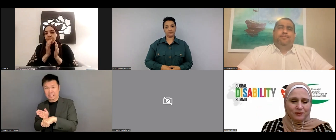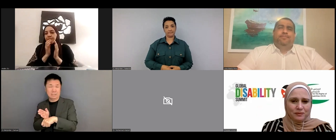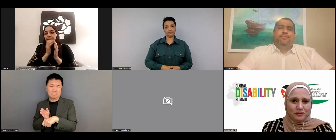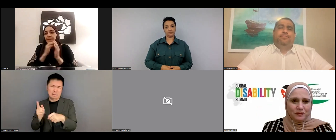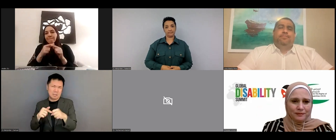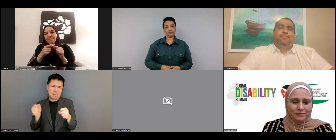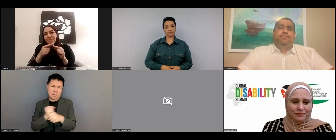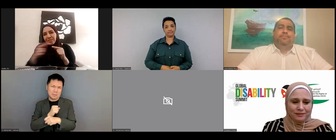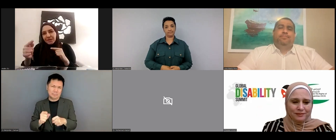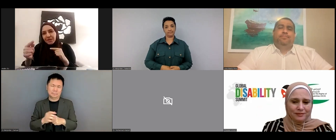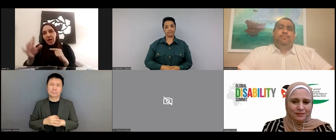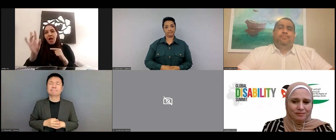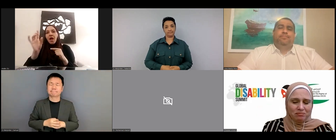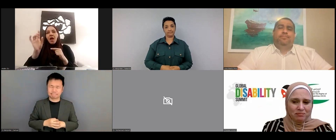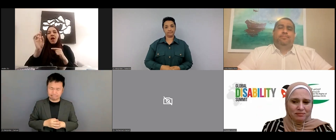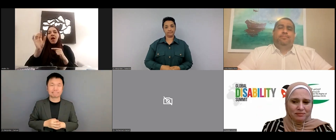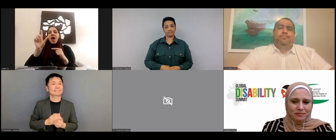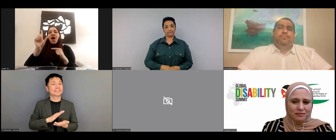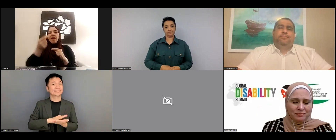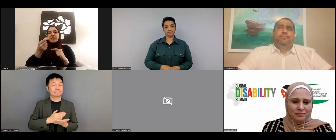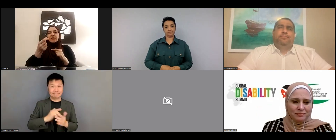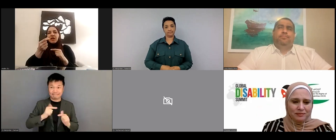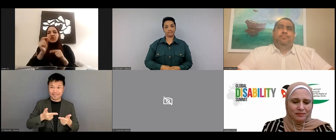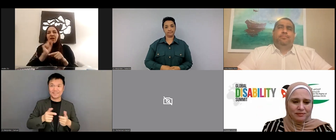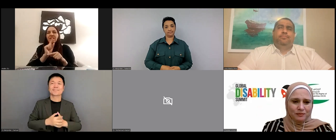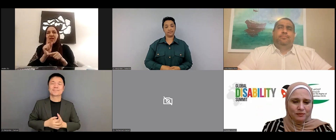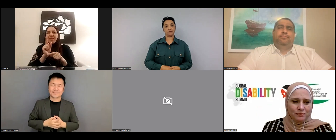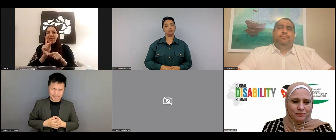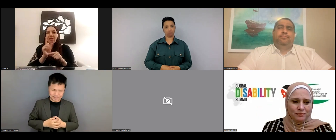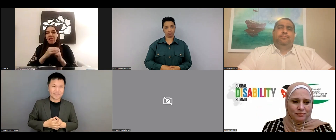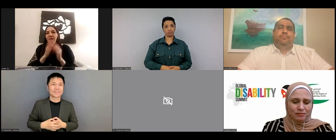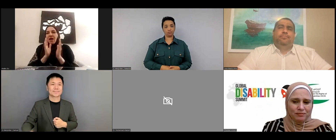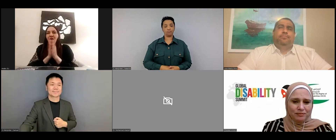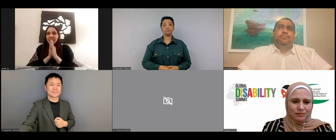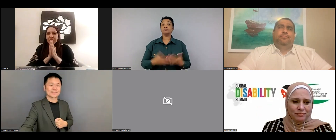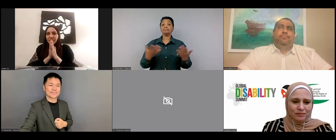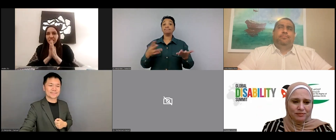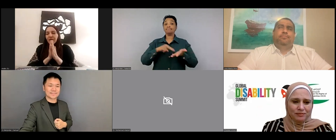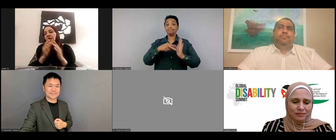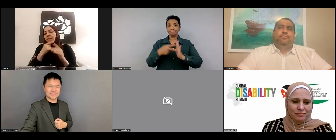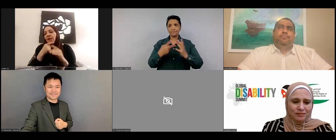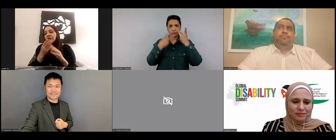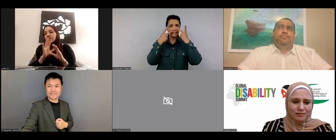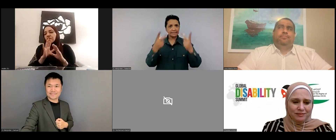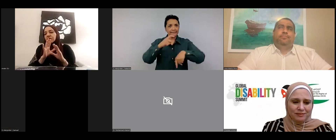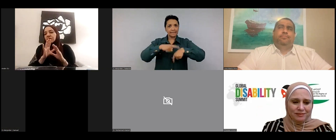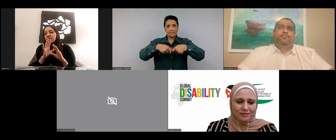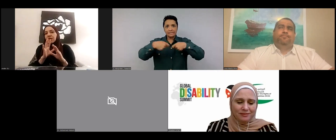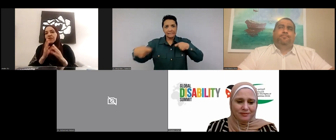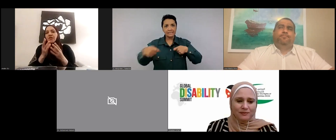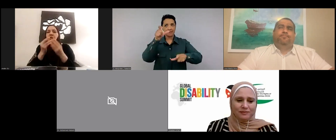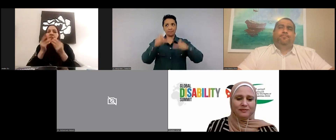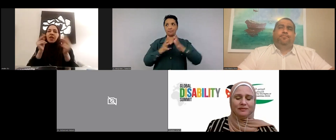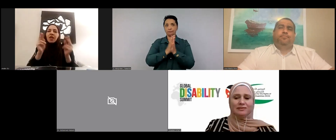that it's going to be difficult. This for us means that there is a lot of interest, and having the whole meeting